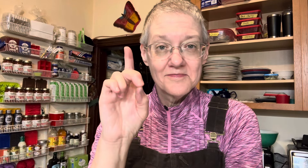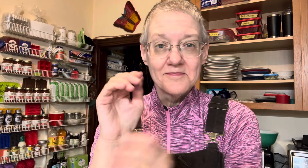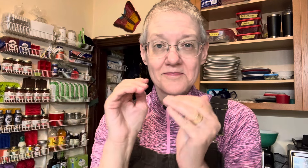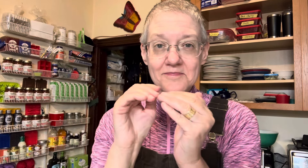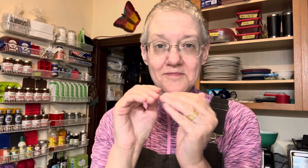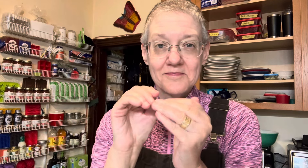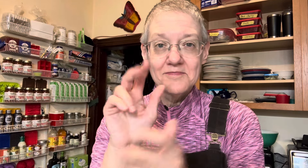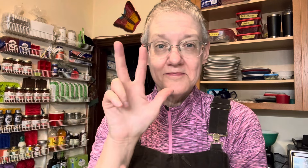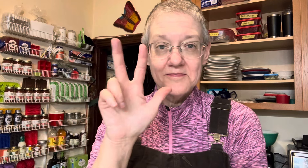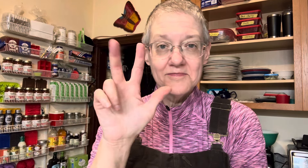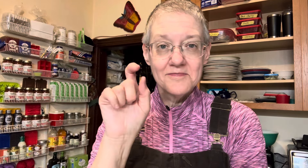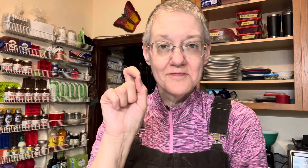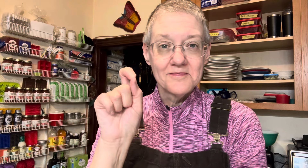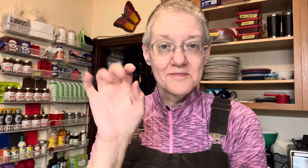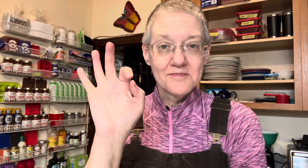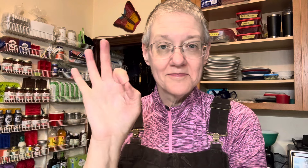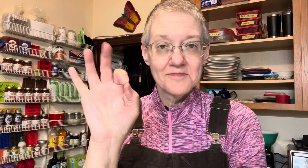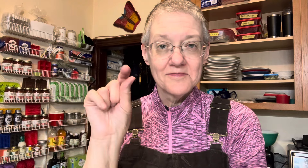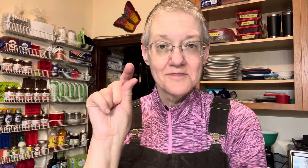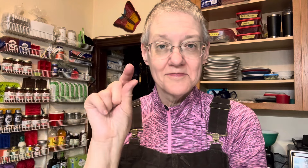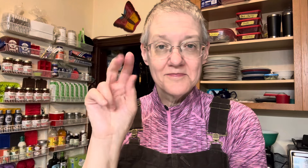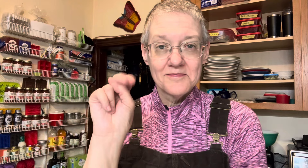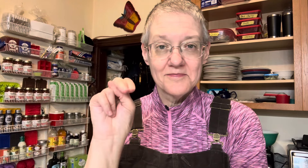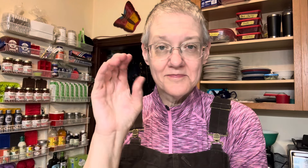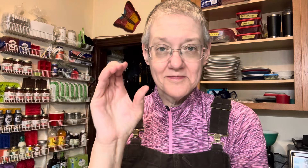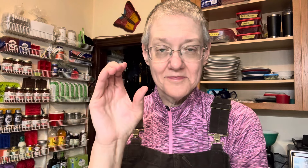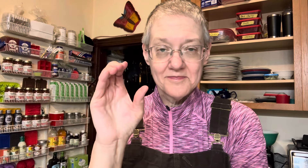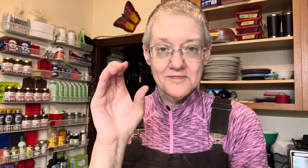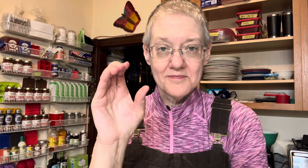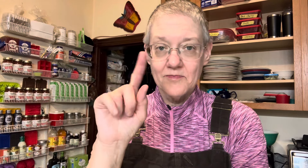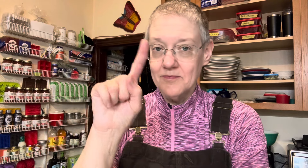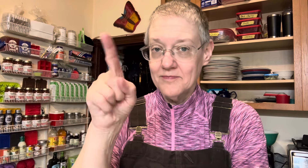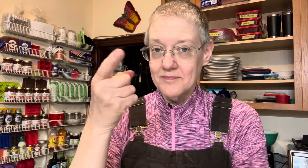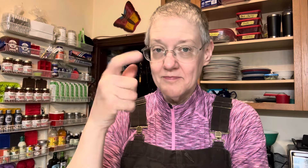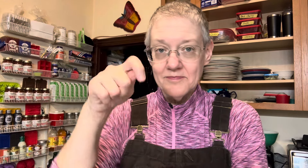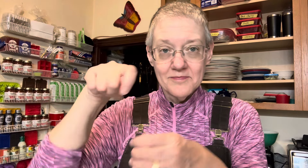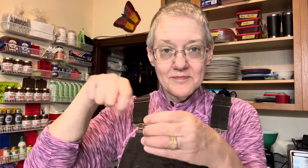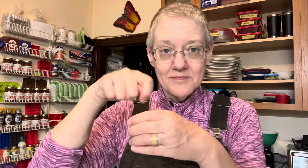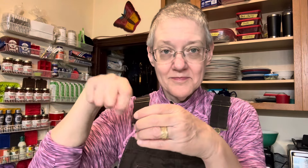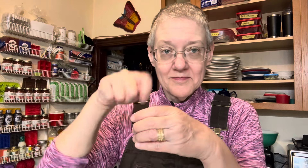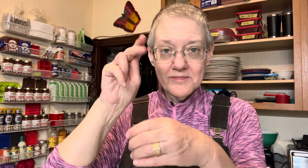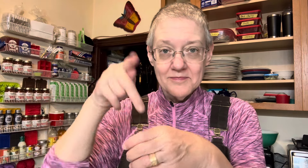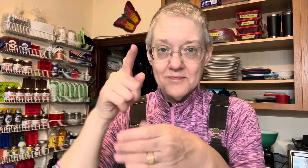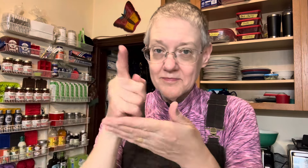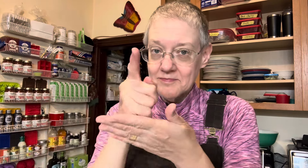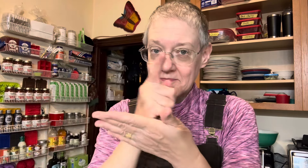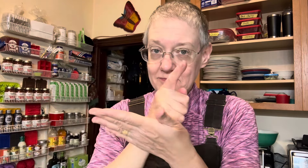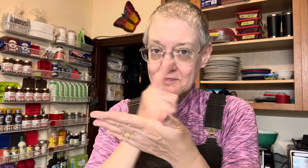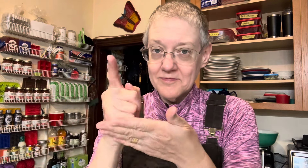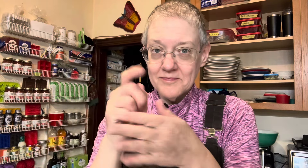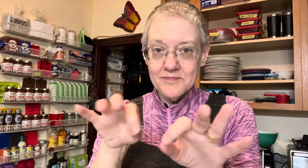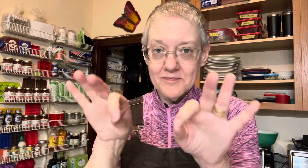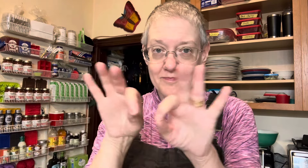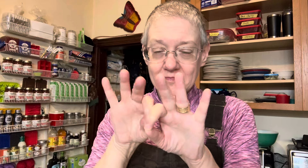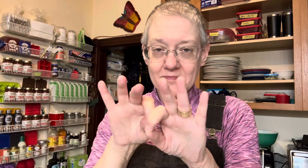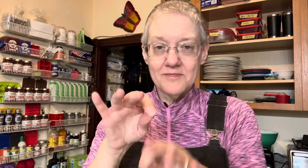seeds is 3.9 grams of net carbs. I only stir up a week's